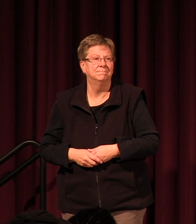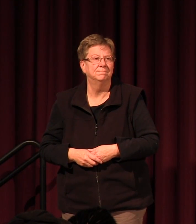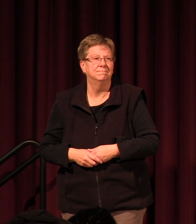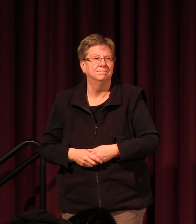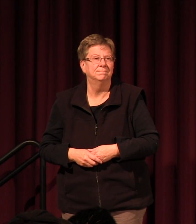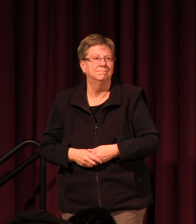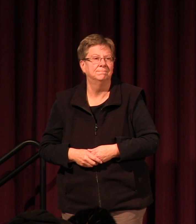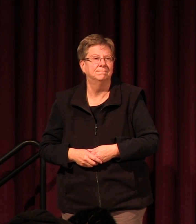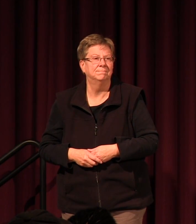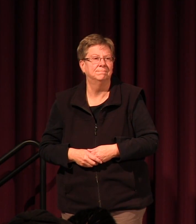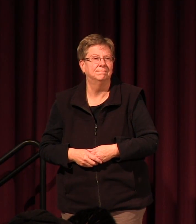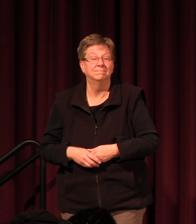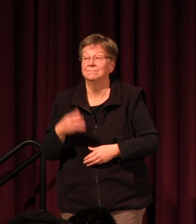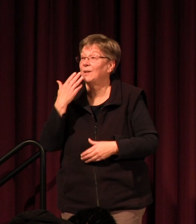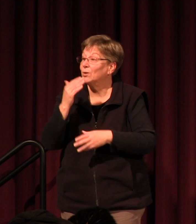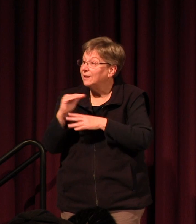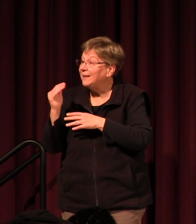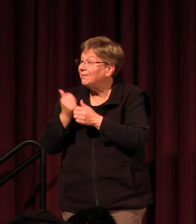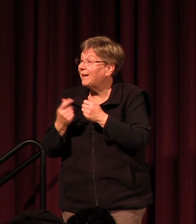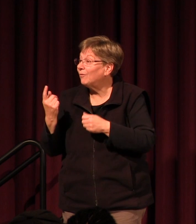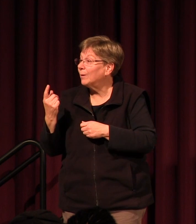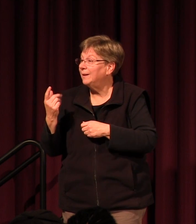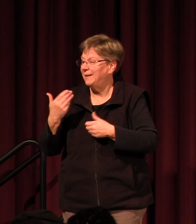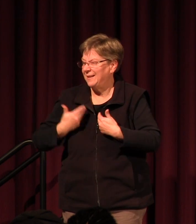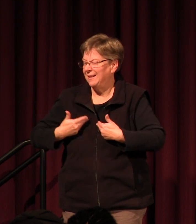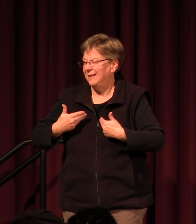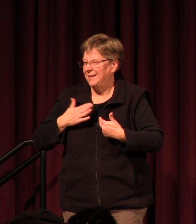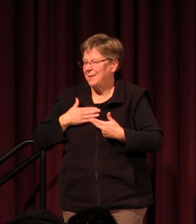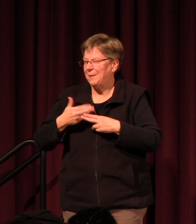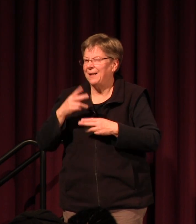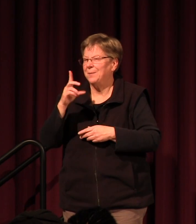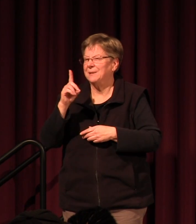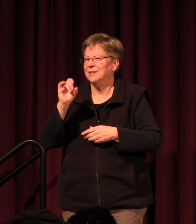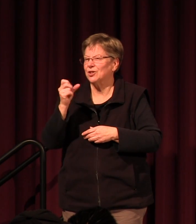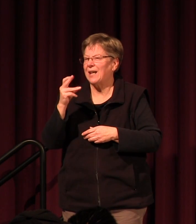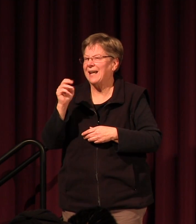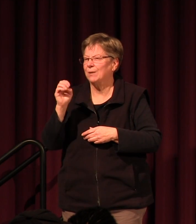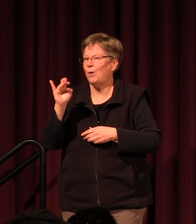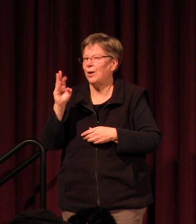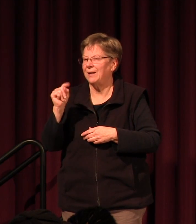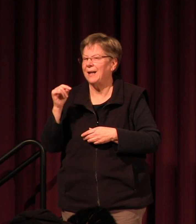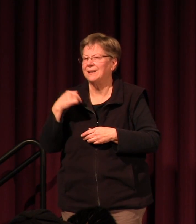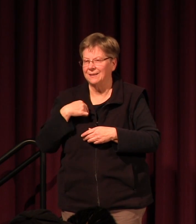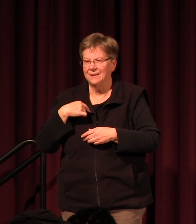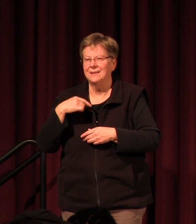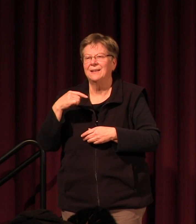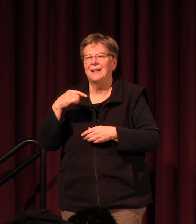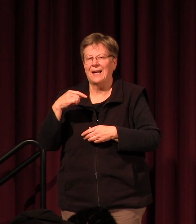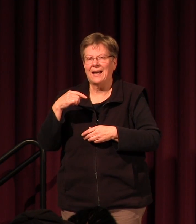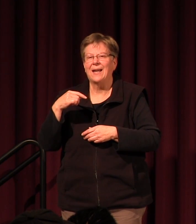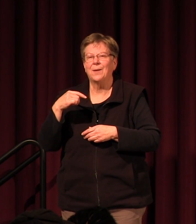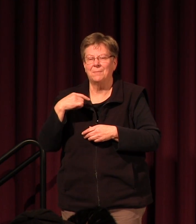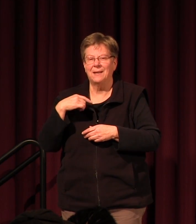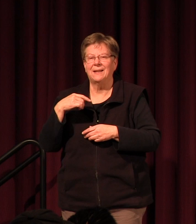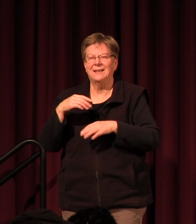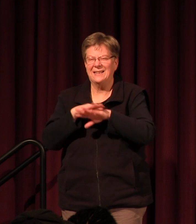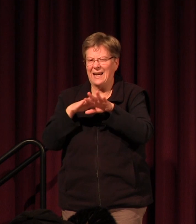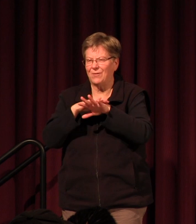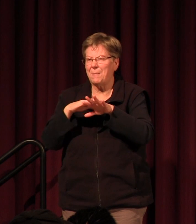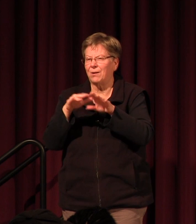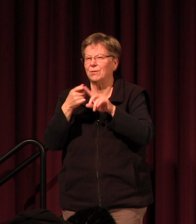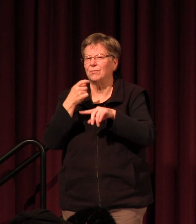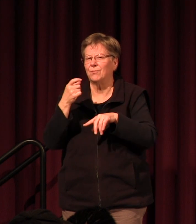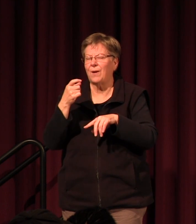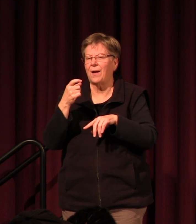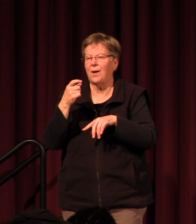pti. Good evening, everybody. My name is Deshane Barnett. I'm Mandan and Arikara, two tribes from the Fort